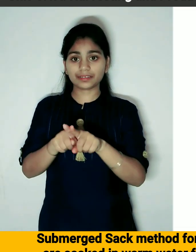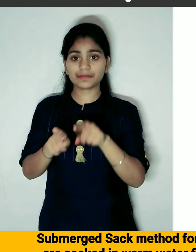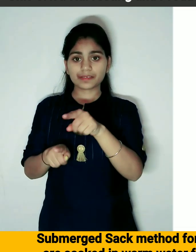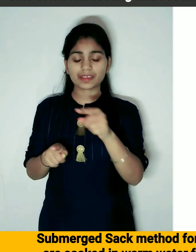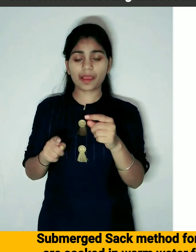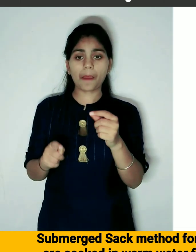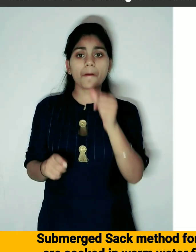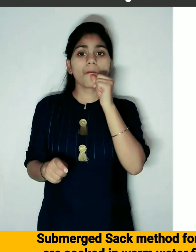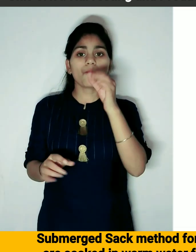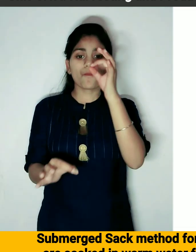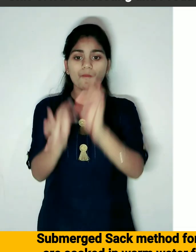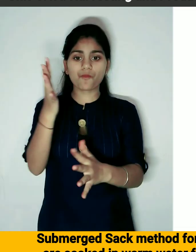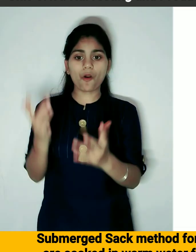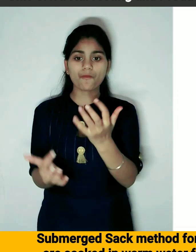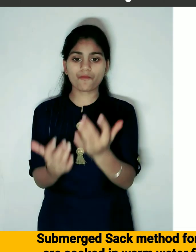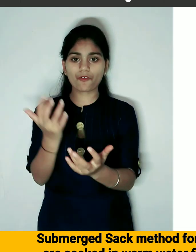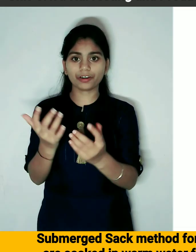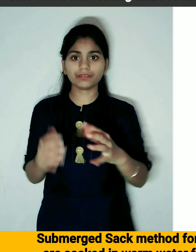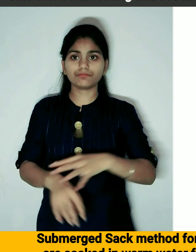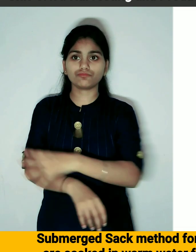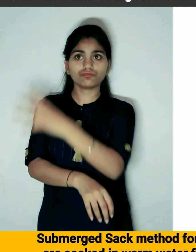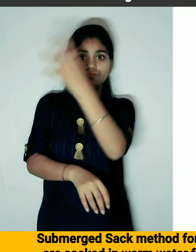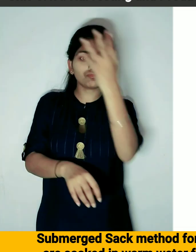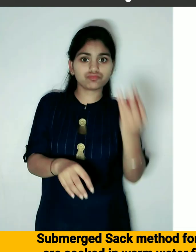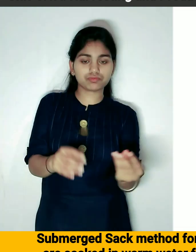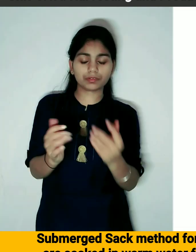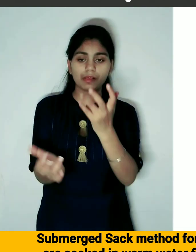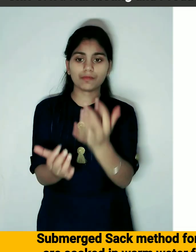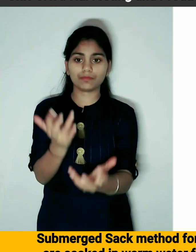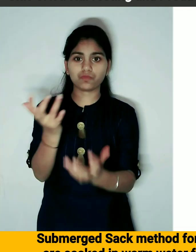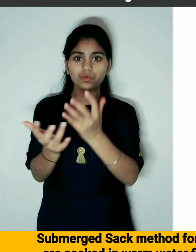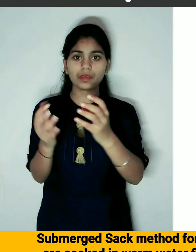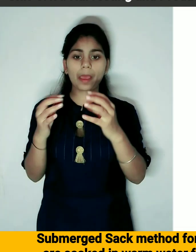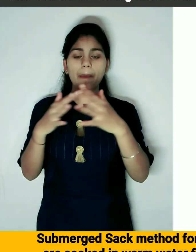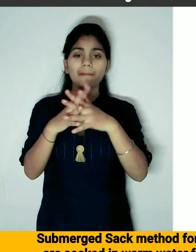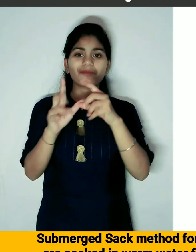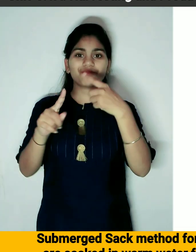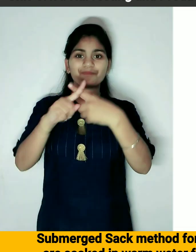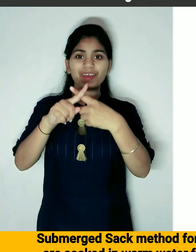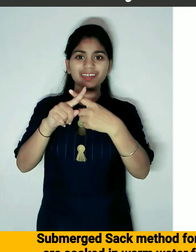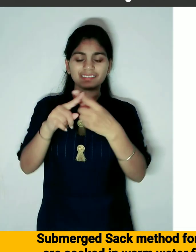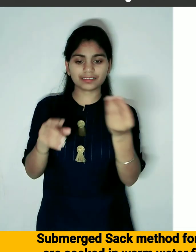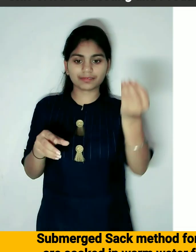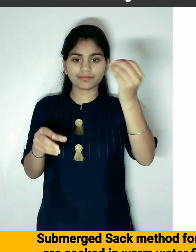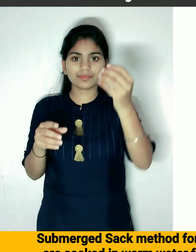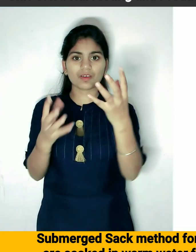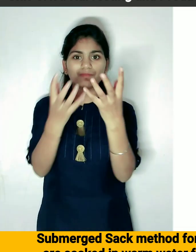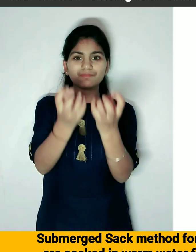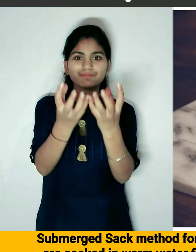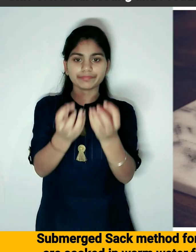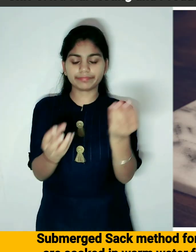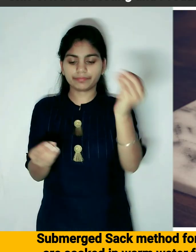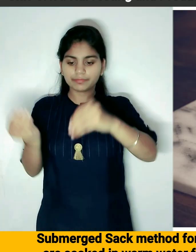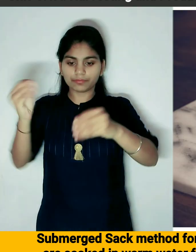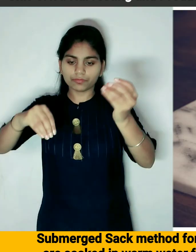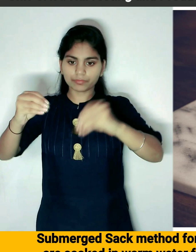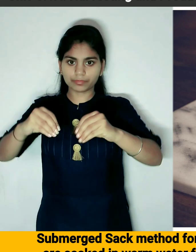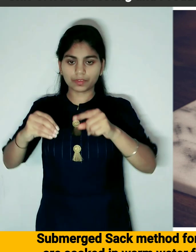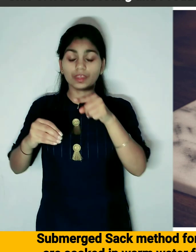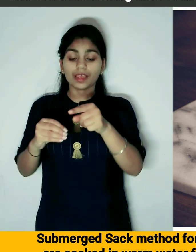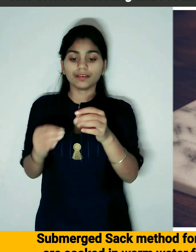crude beeswax are soaked in warm water for a day, which reduces the